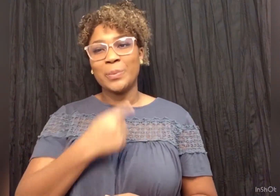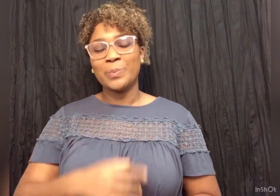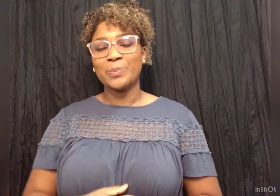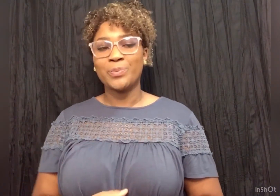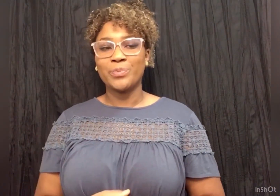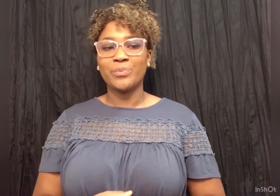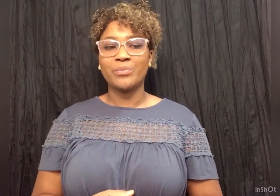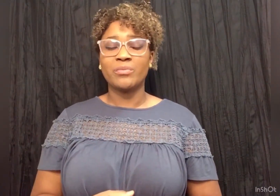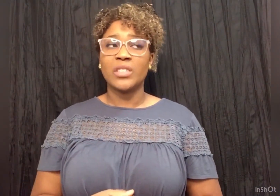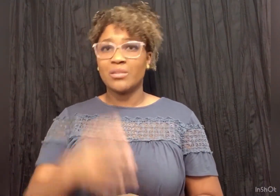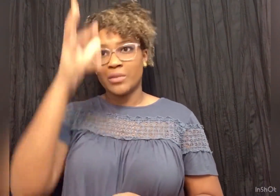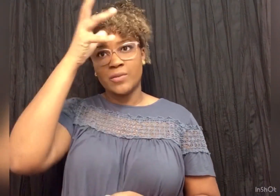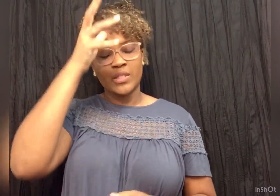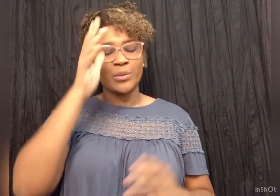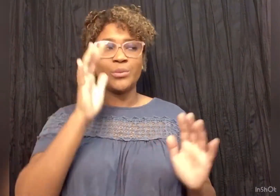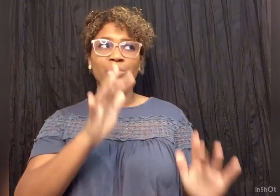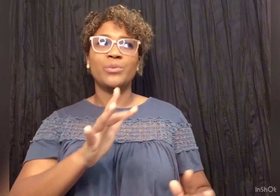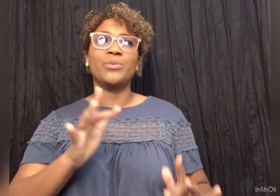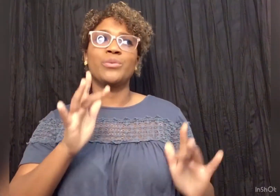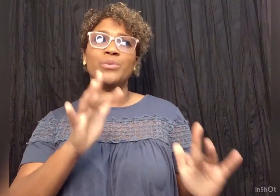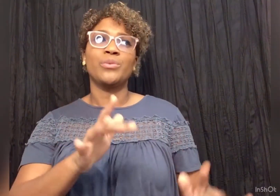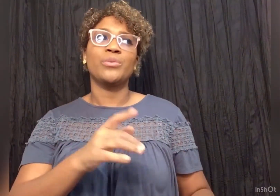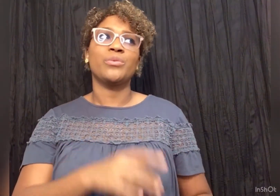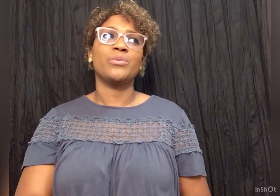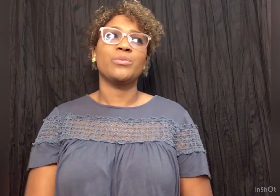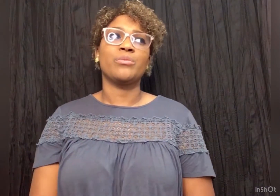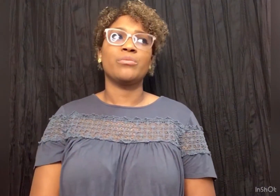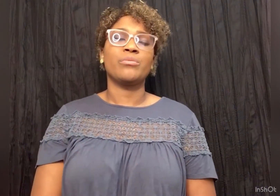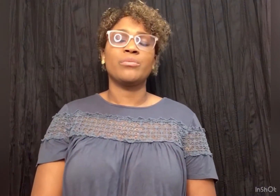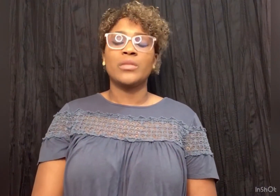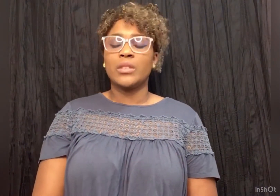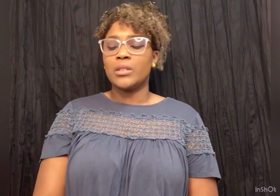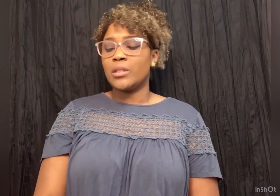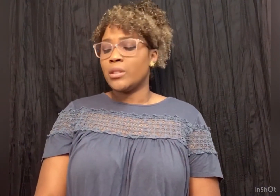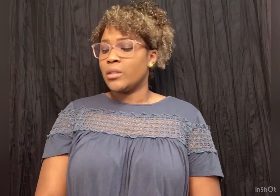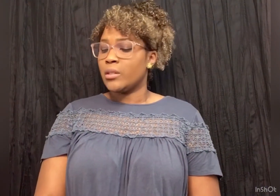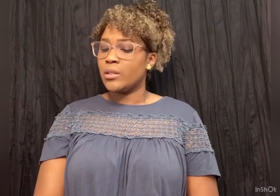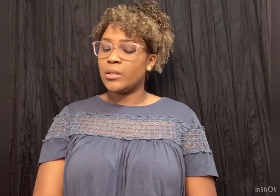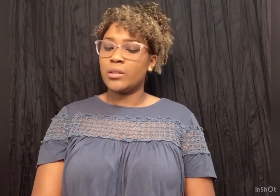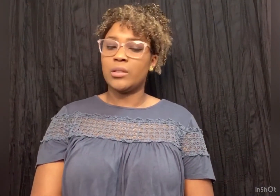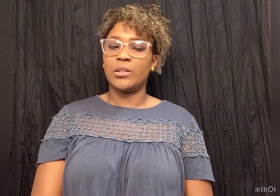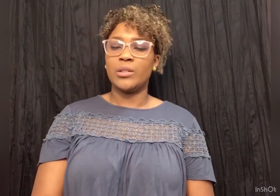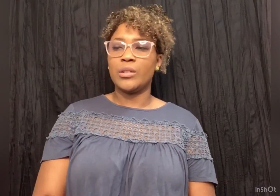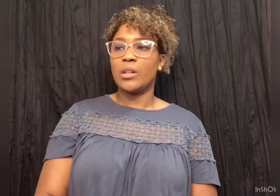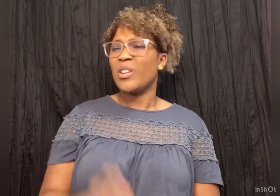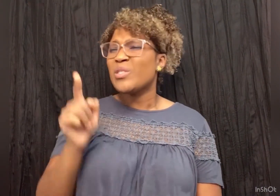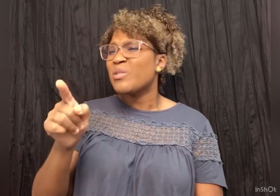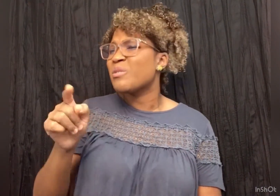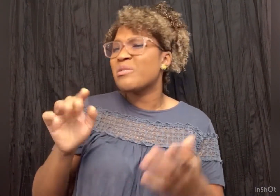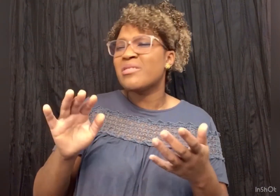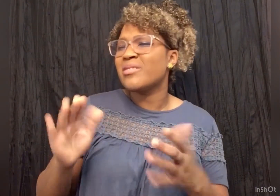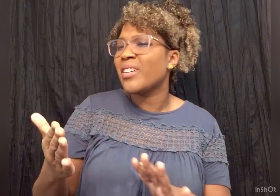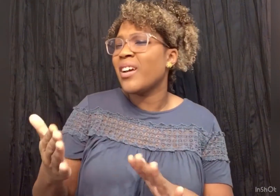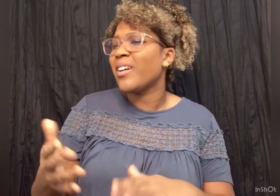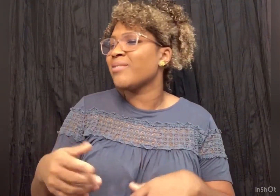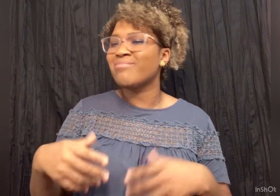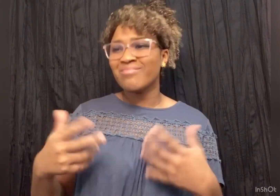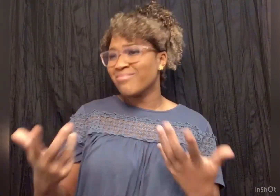Poor father. Of what, then, did you die? But